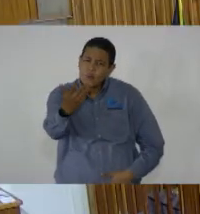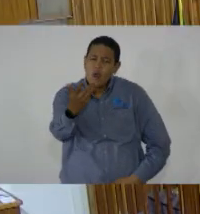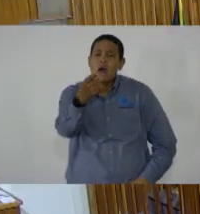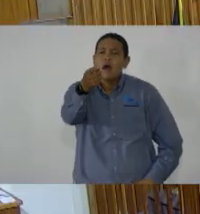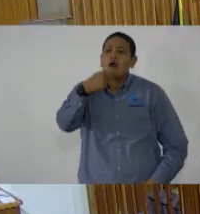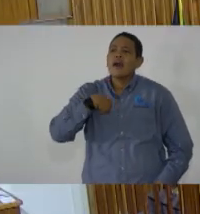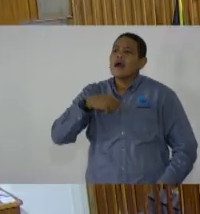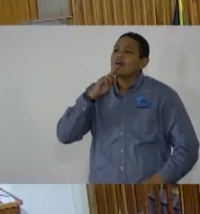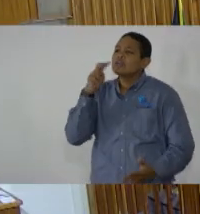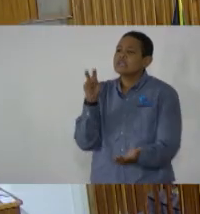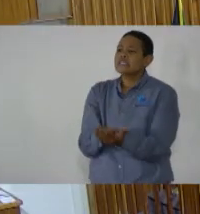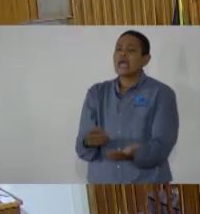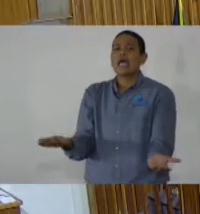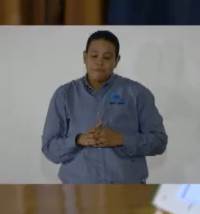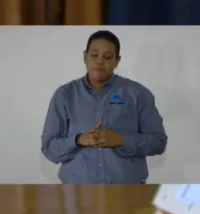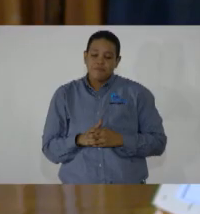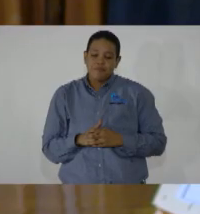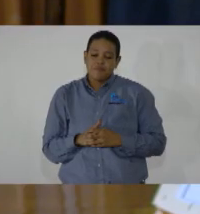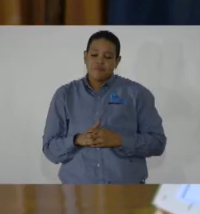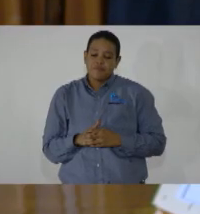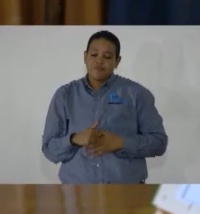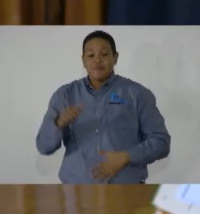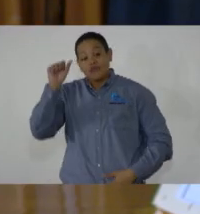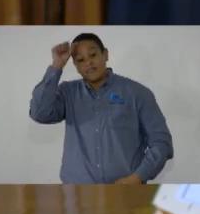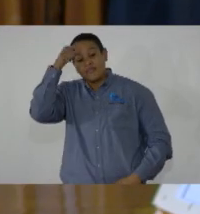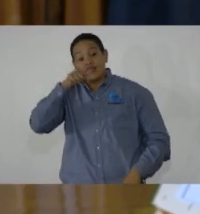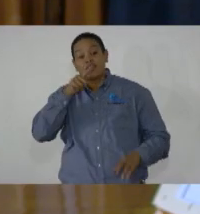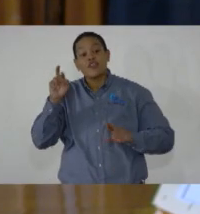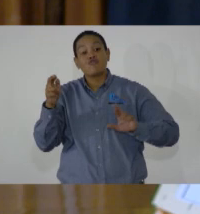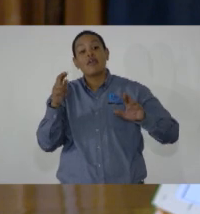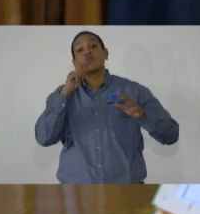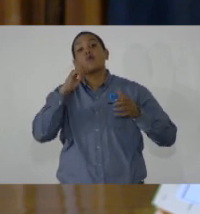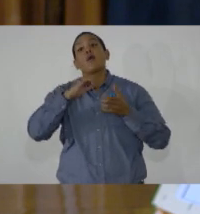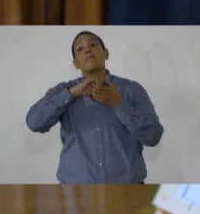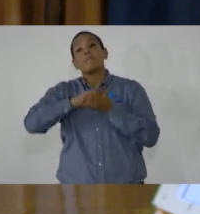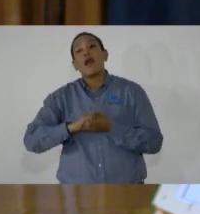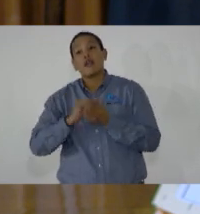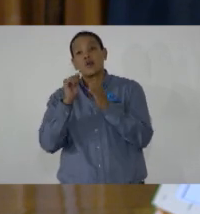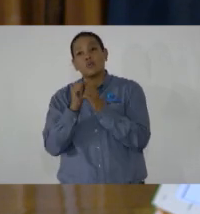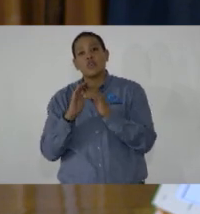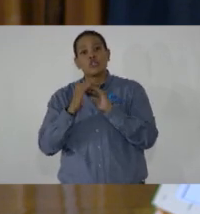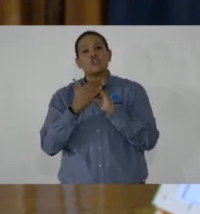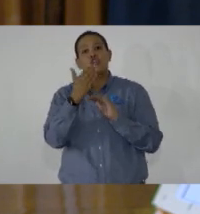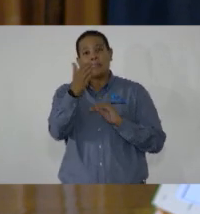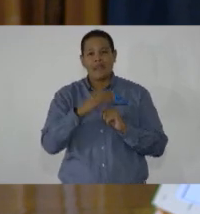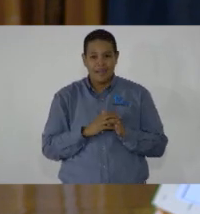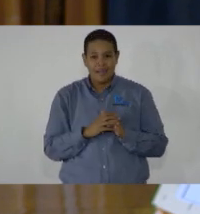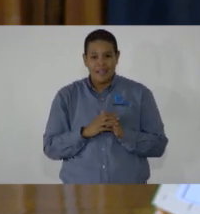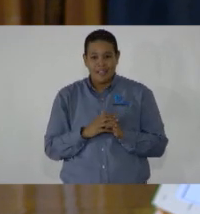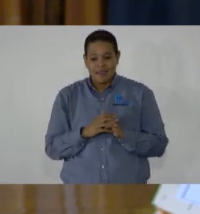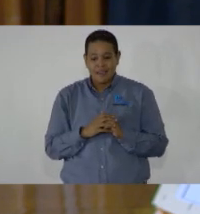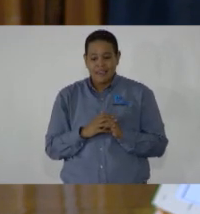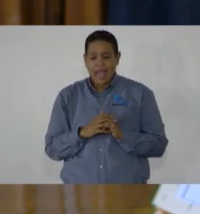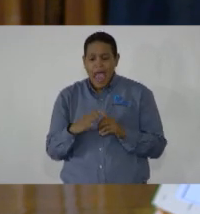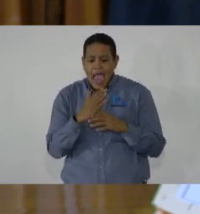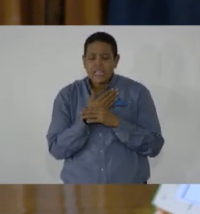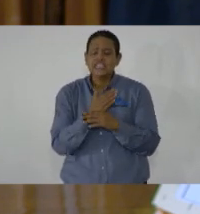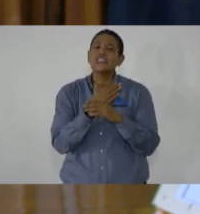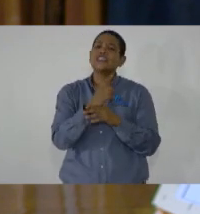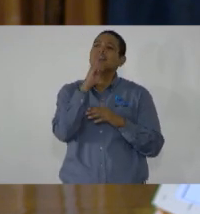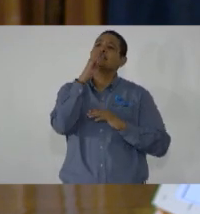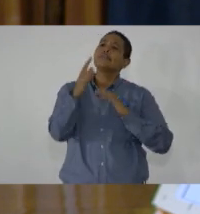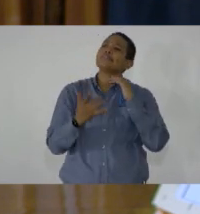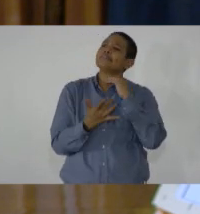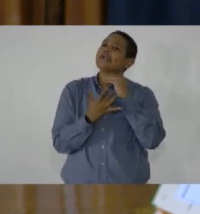President Ram Nath Kovind. India is ready to partner with Jamaica and share its technical